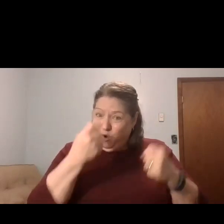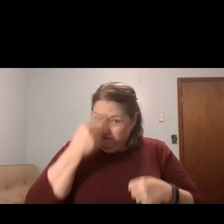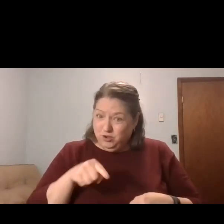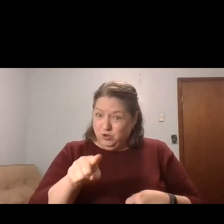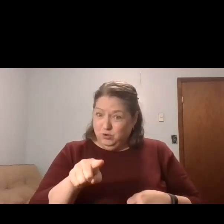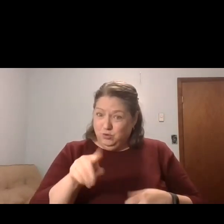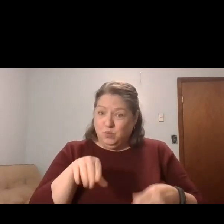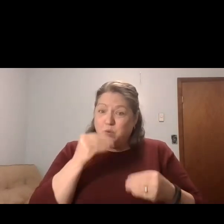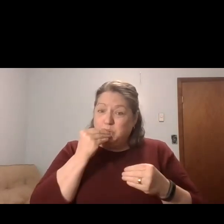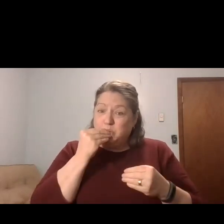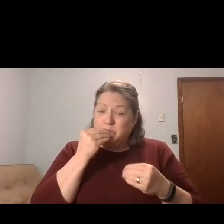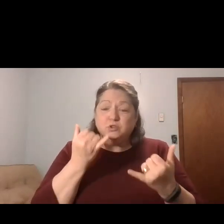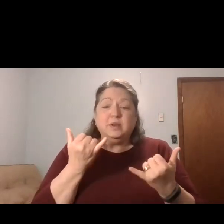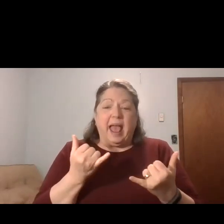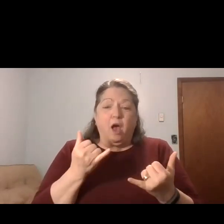together.